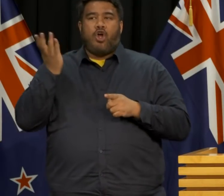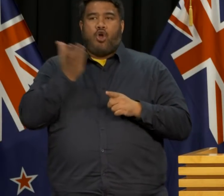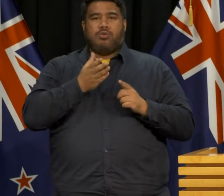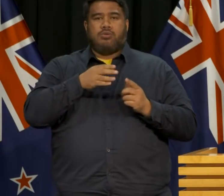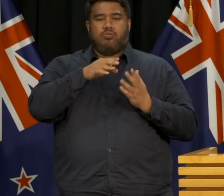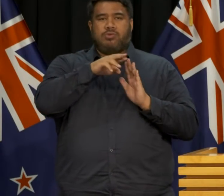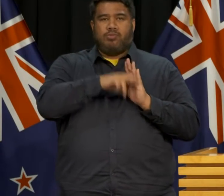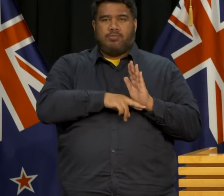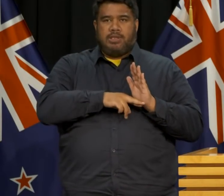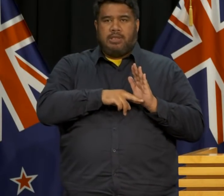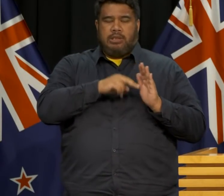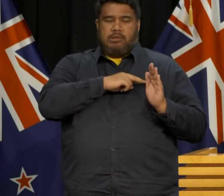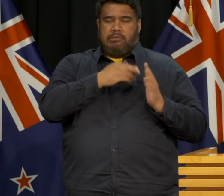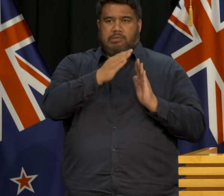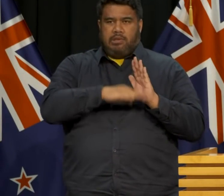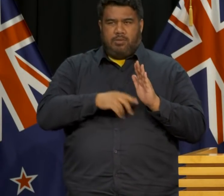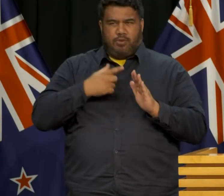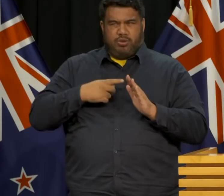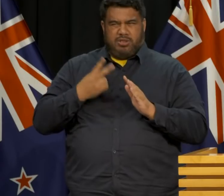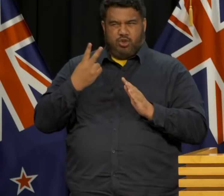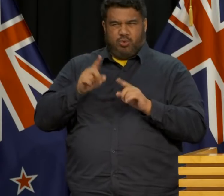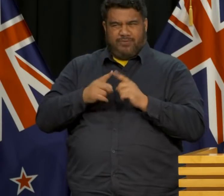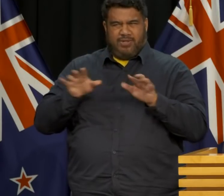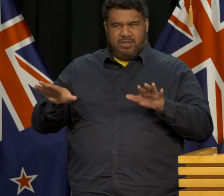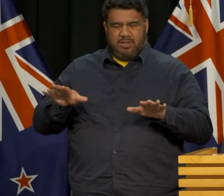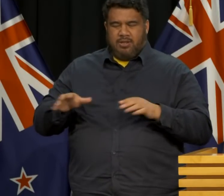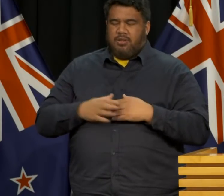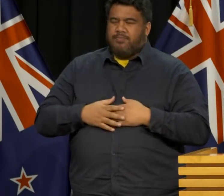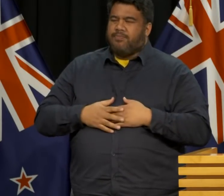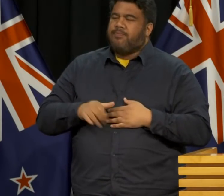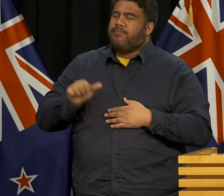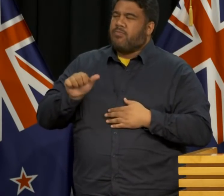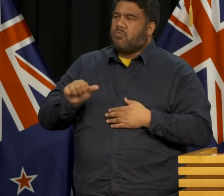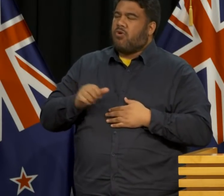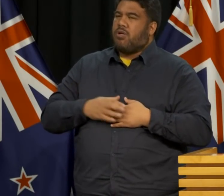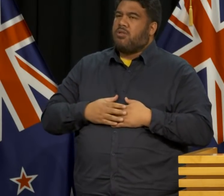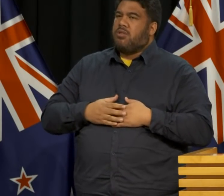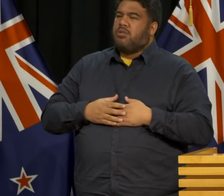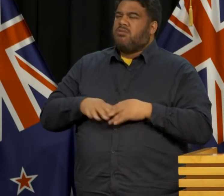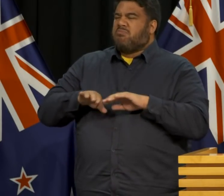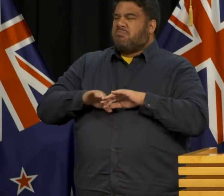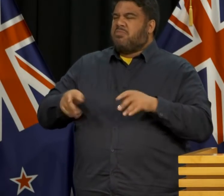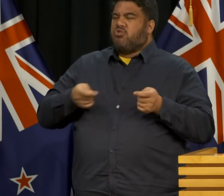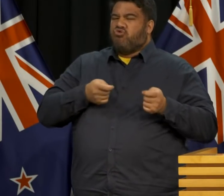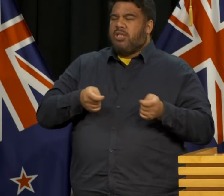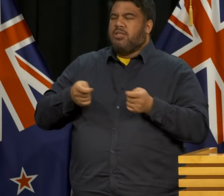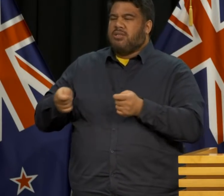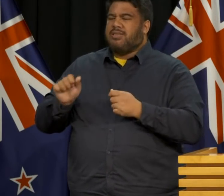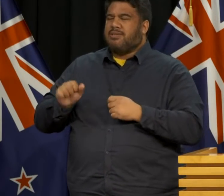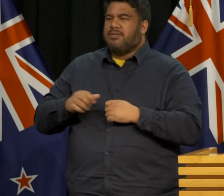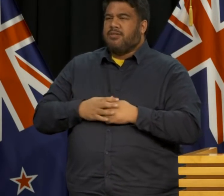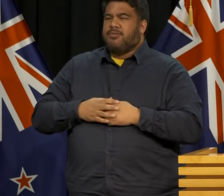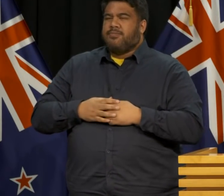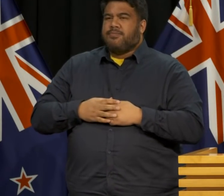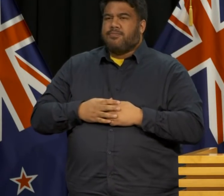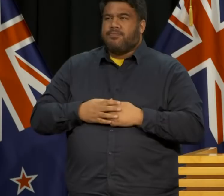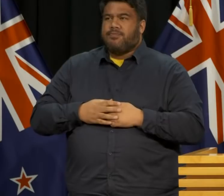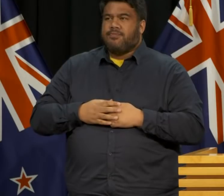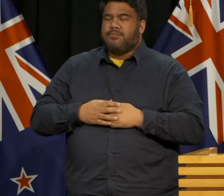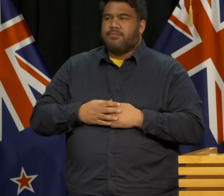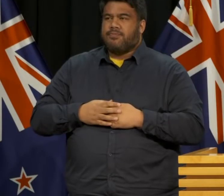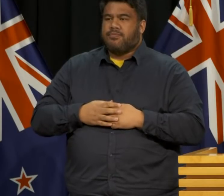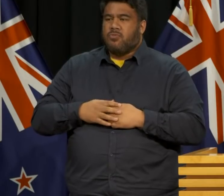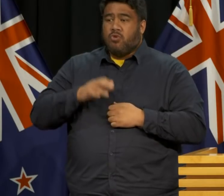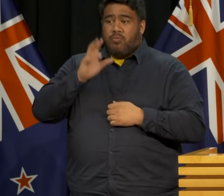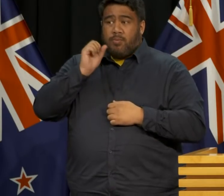there are sort of two factors that play there. So look, they are, yes, that's right, and they are treated as separate issues. So the issue is if, and bear in mind